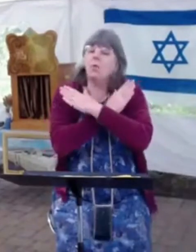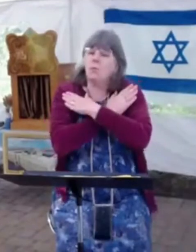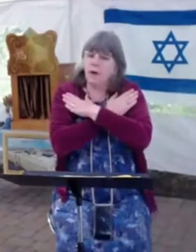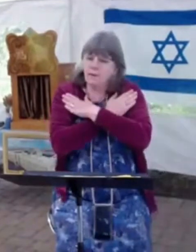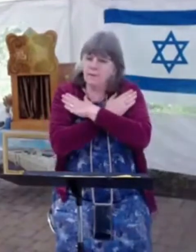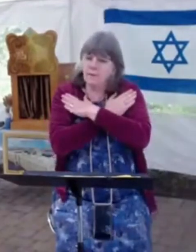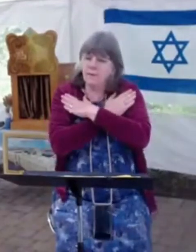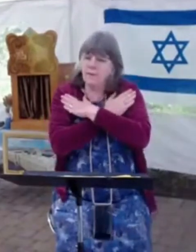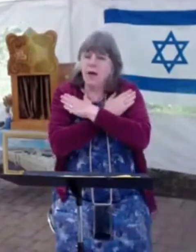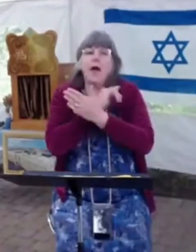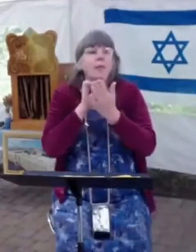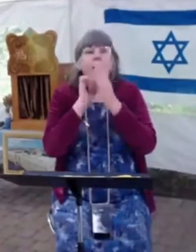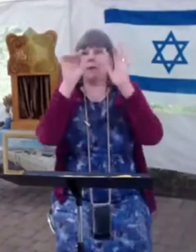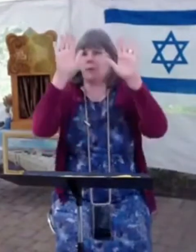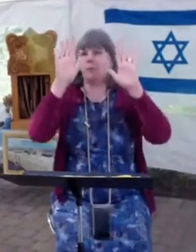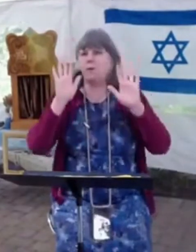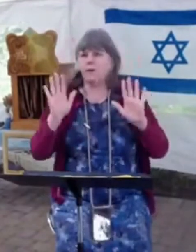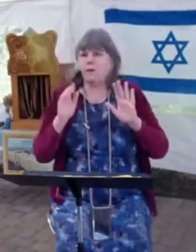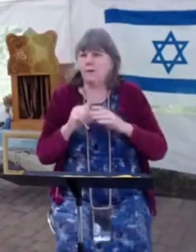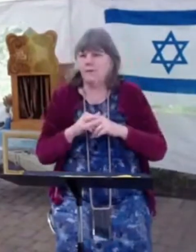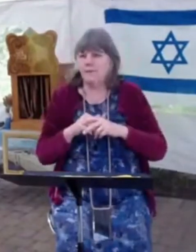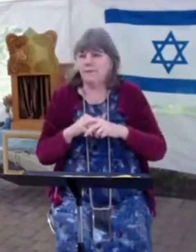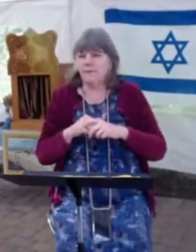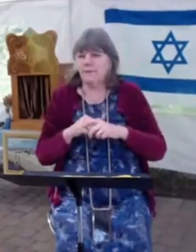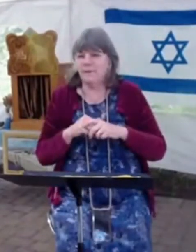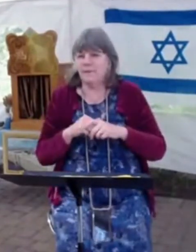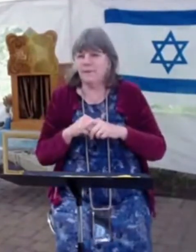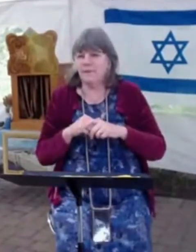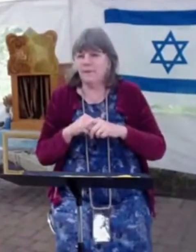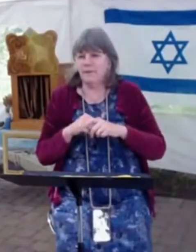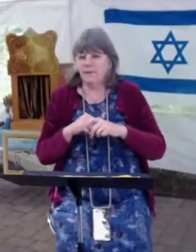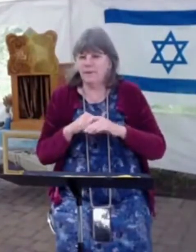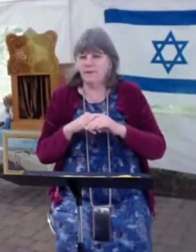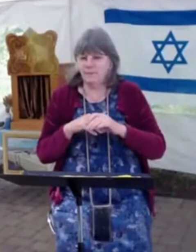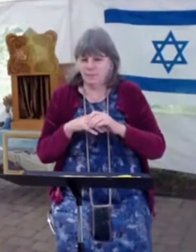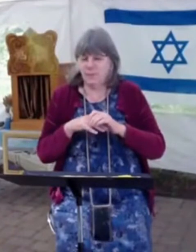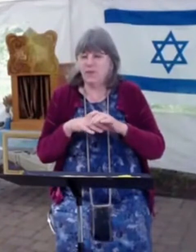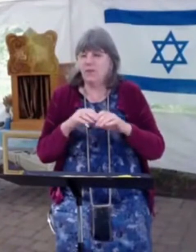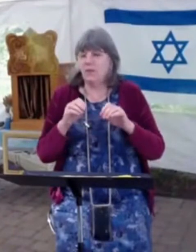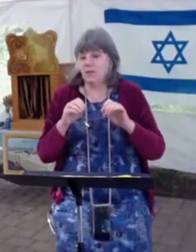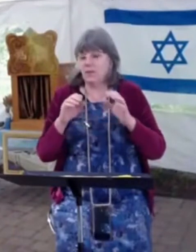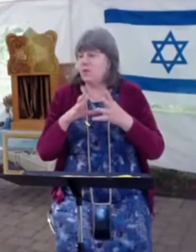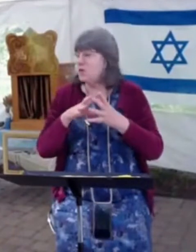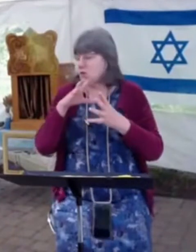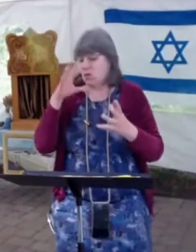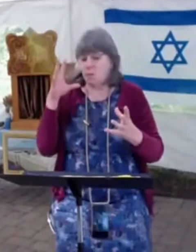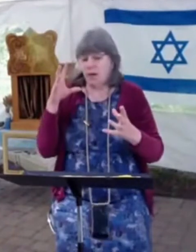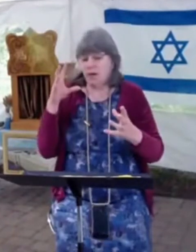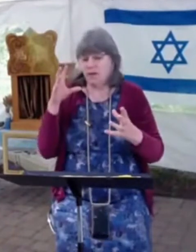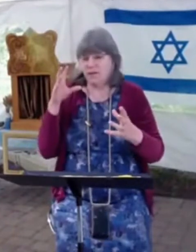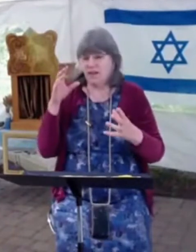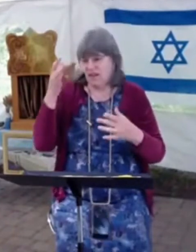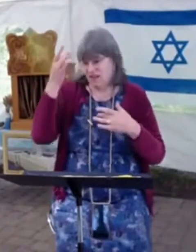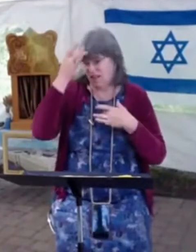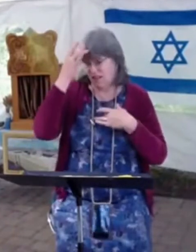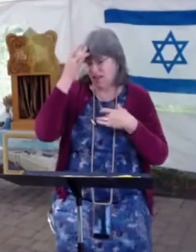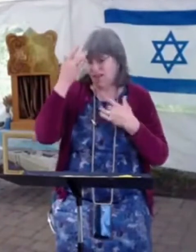That is the miracle of this generation. You know, I think the biggest disease right